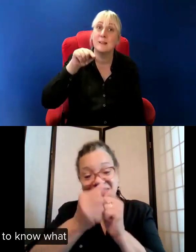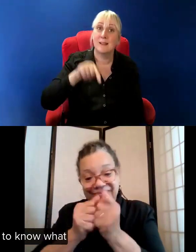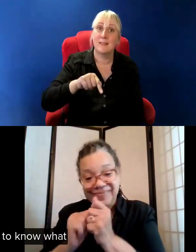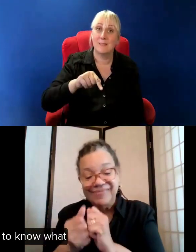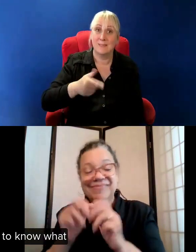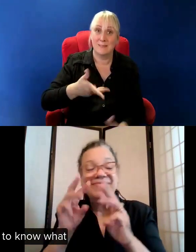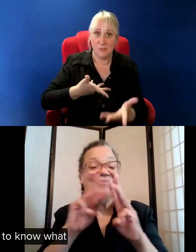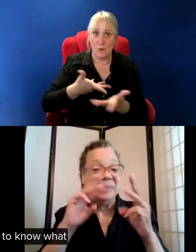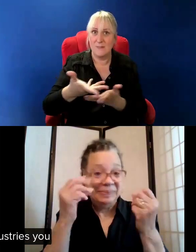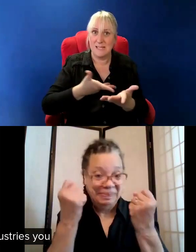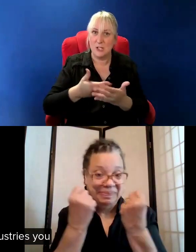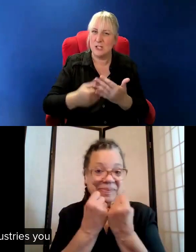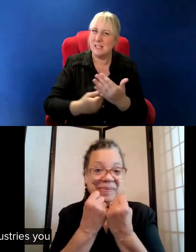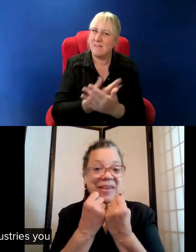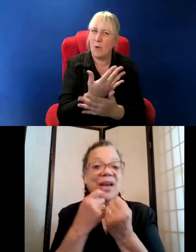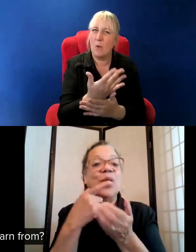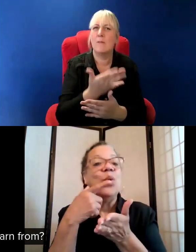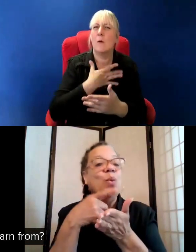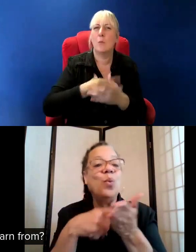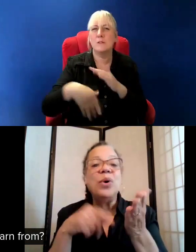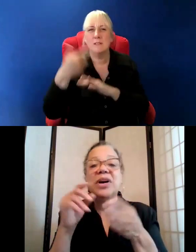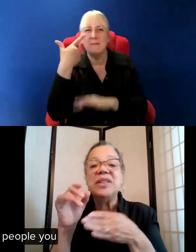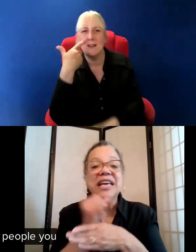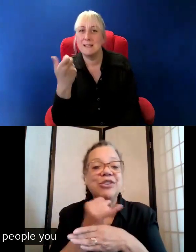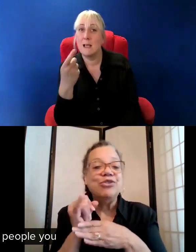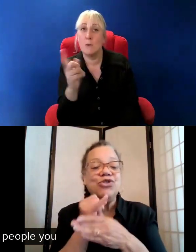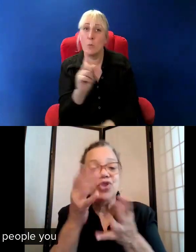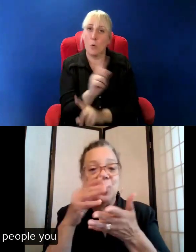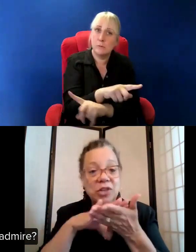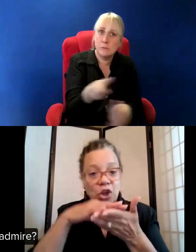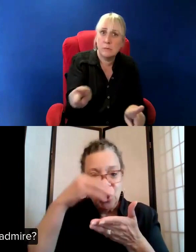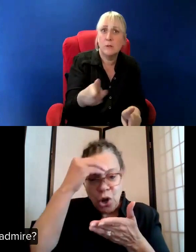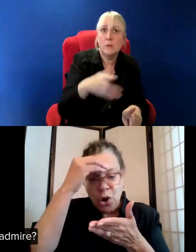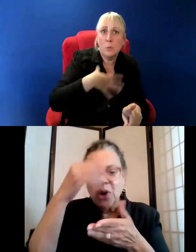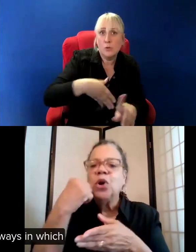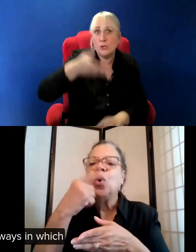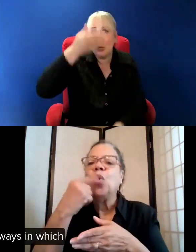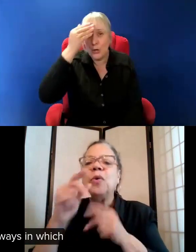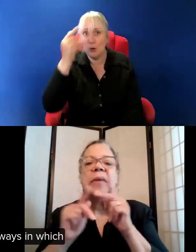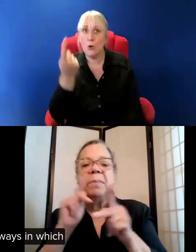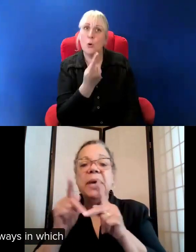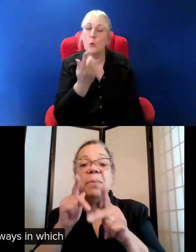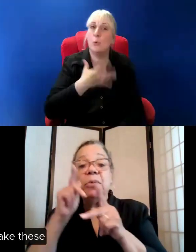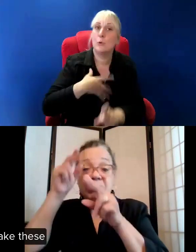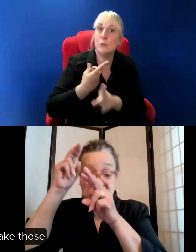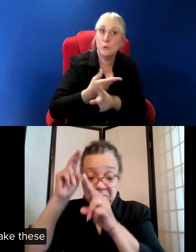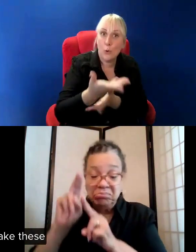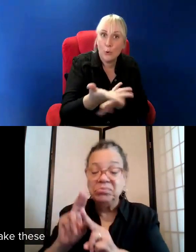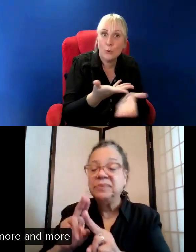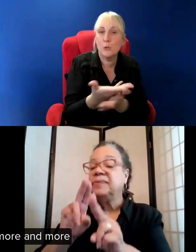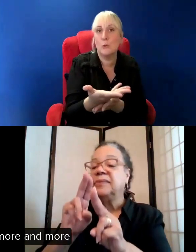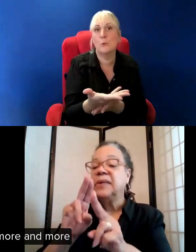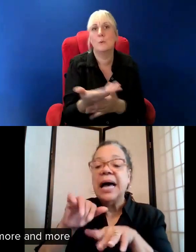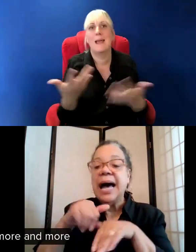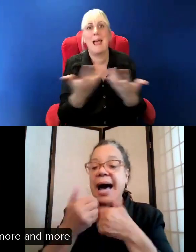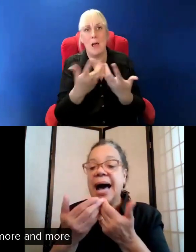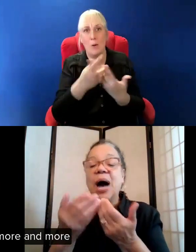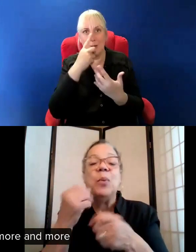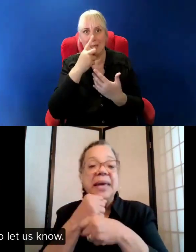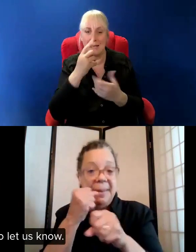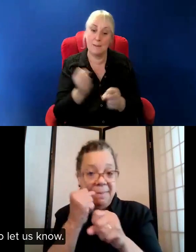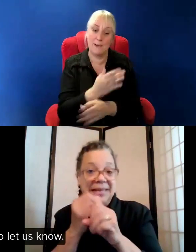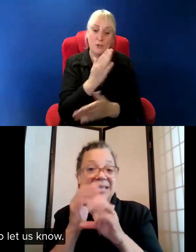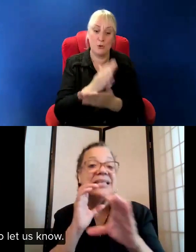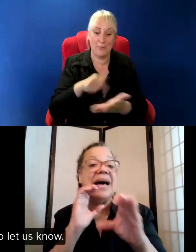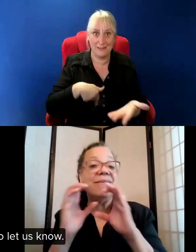series, we really want to know what are the industries you want to learn from, who are the people you want to admire, what are the ways in which we can make these conversations more and